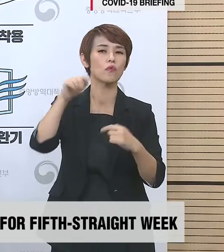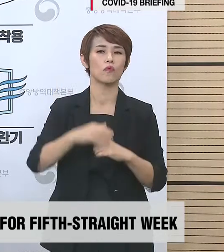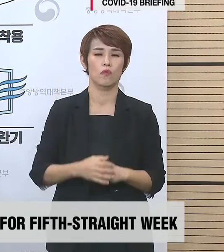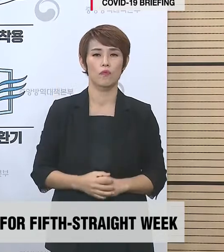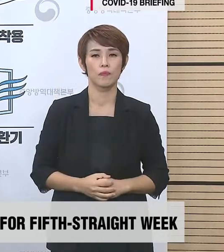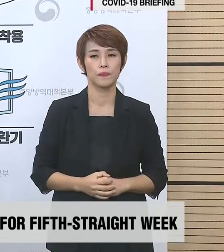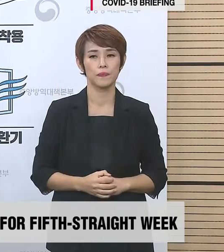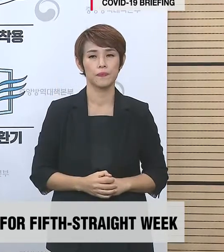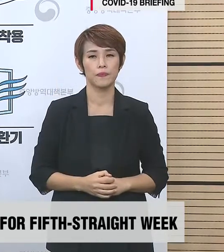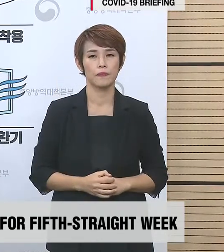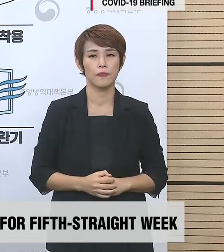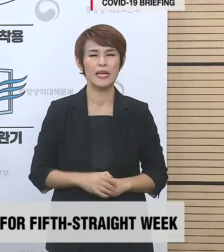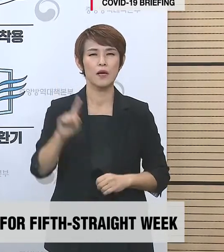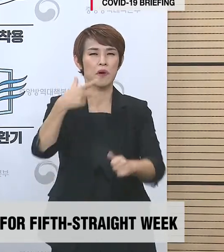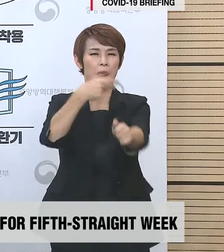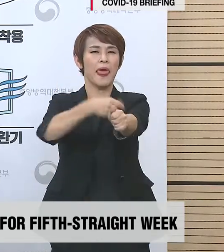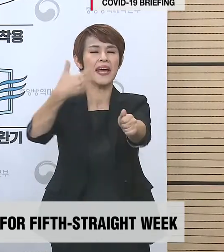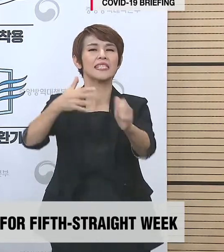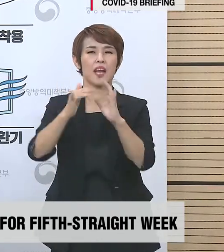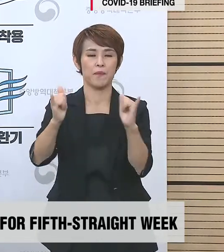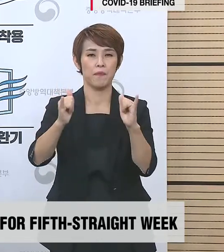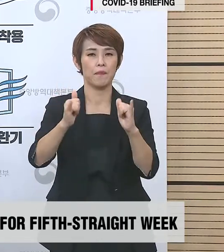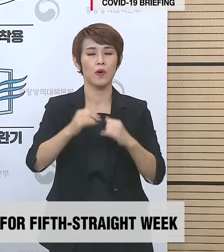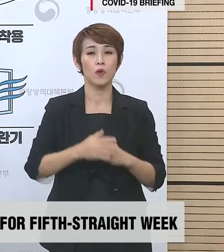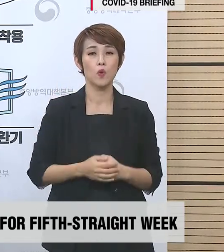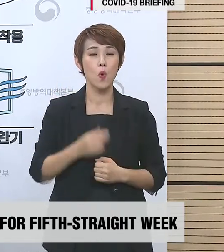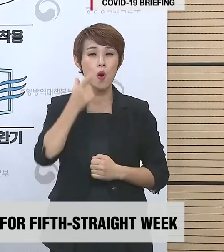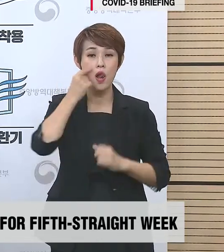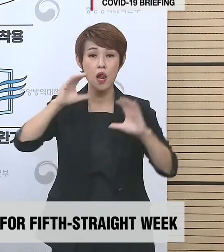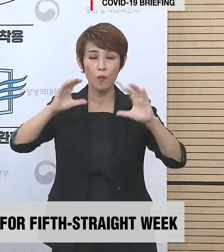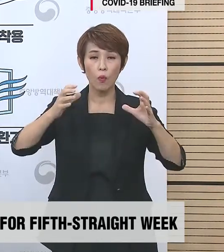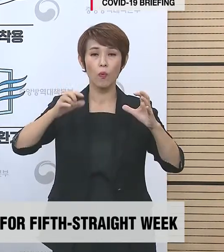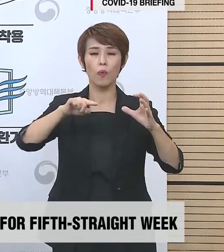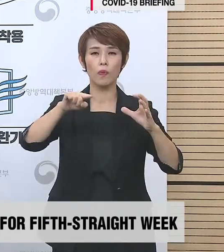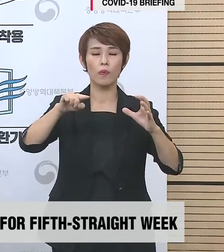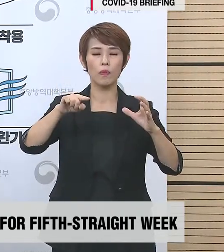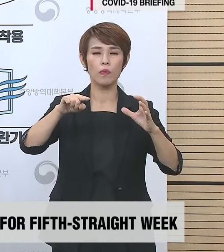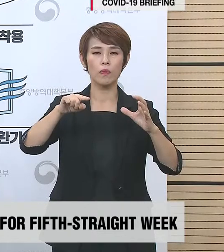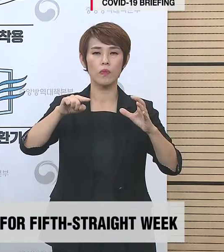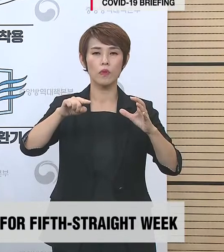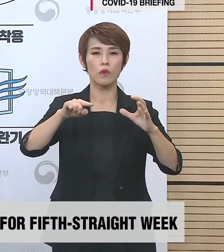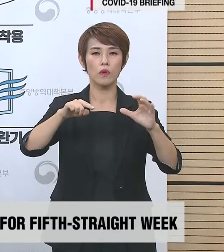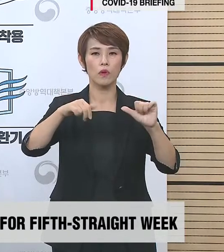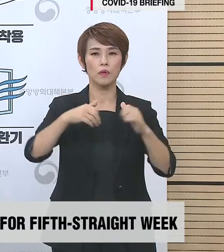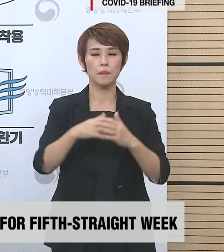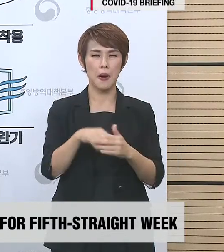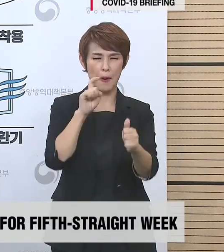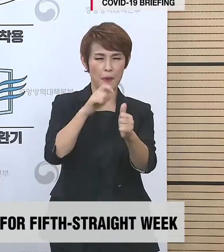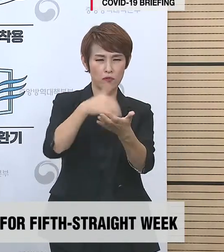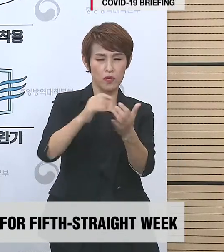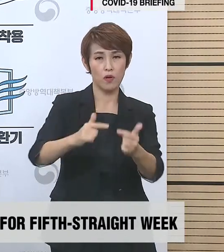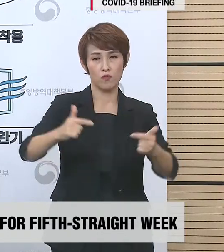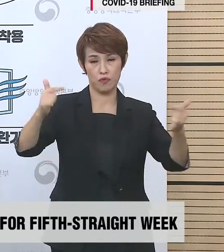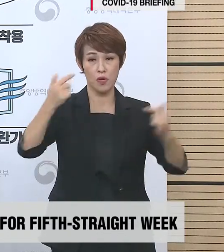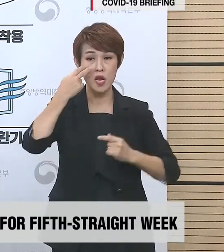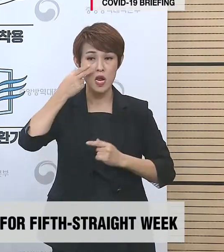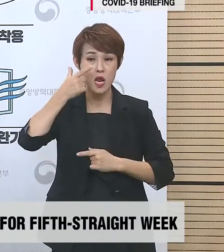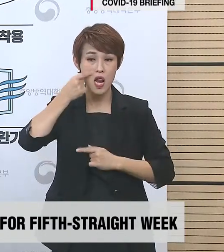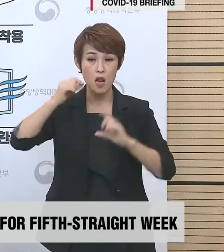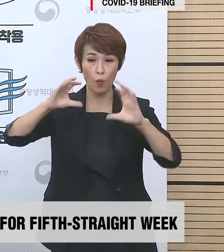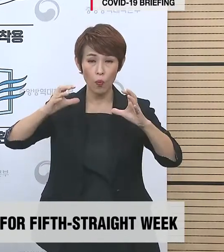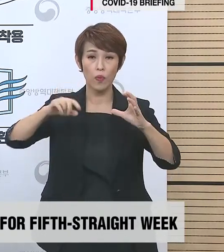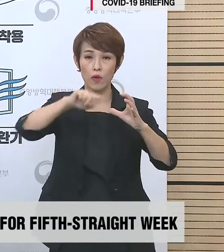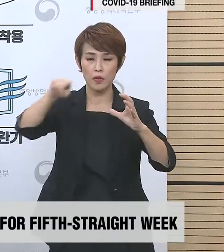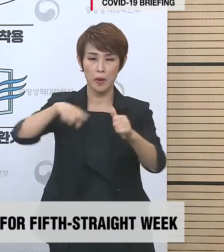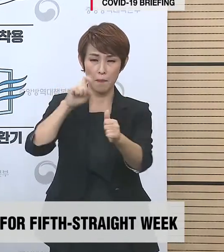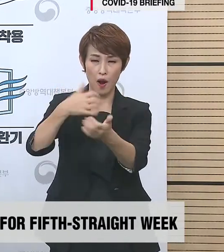well. And out of the 7 fatalities, a majority of them were not vaccinated. And in Japan as well, centering around the